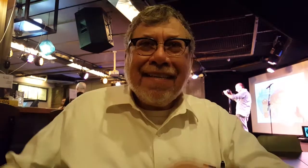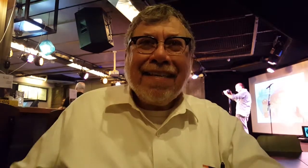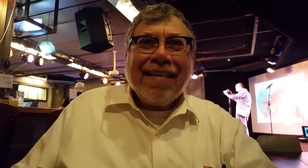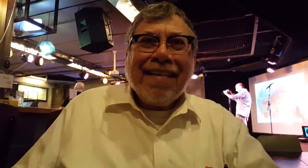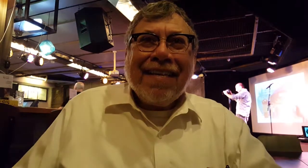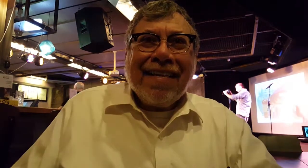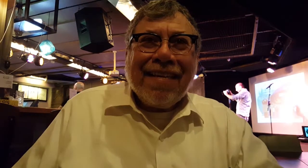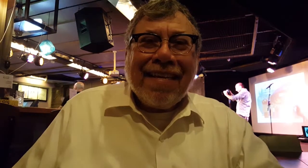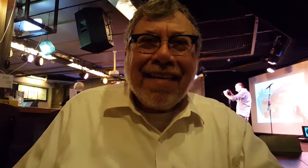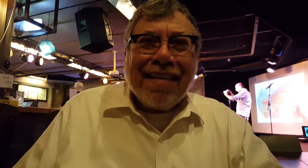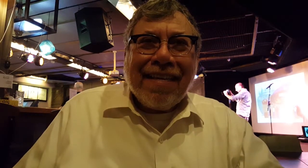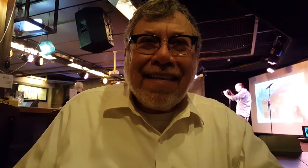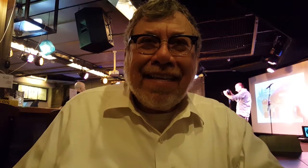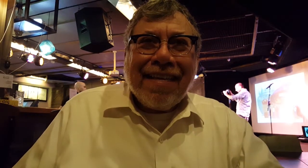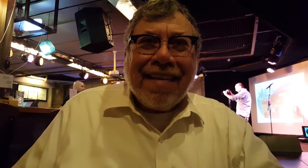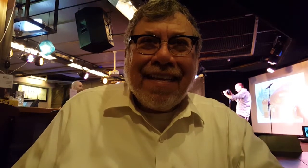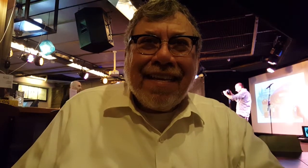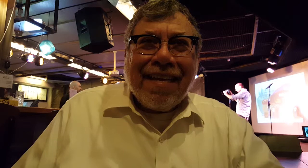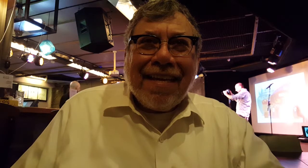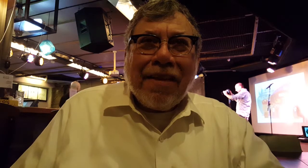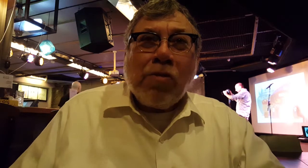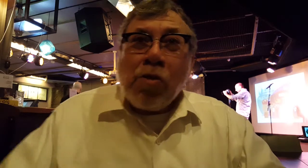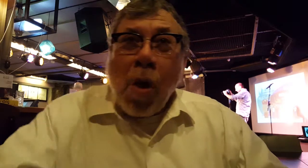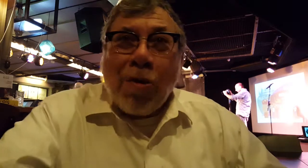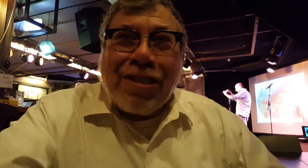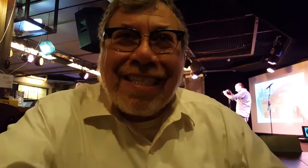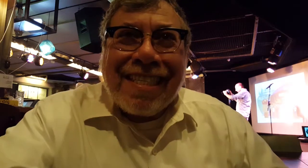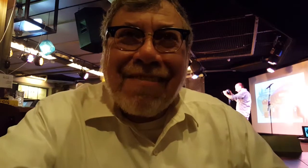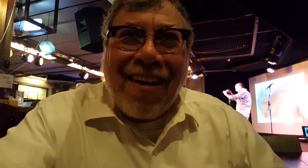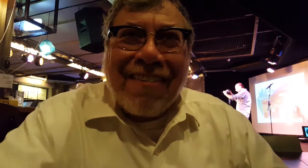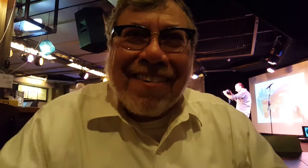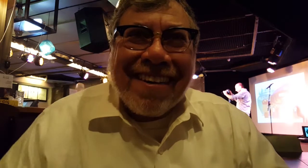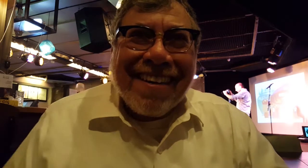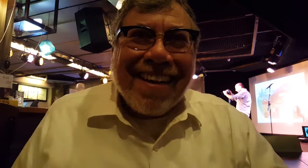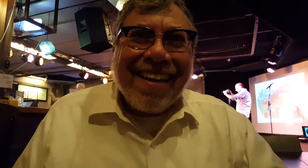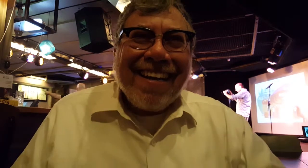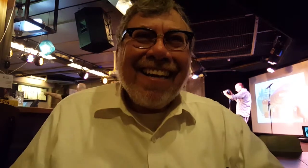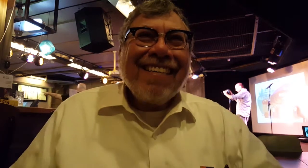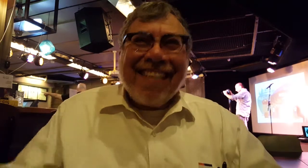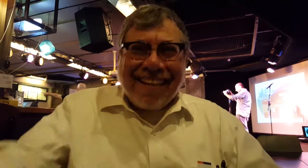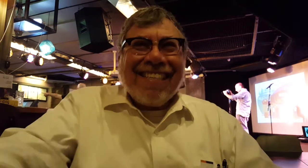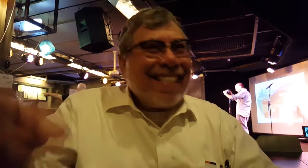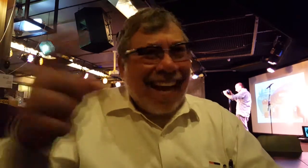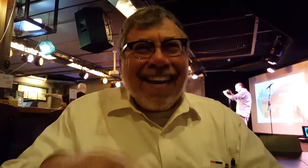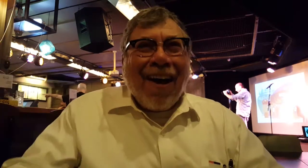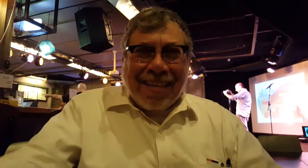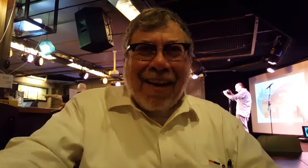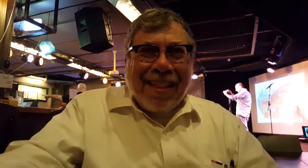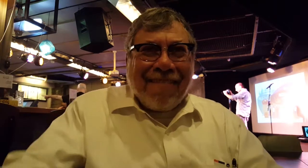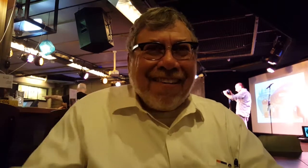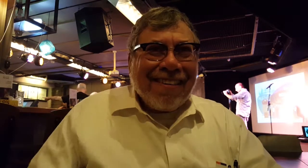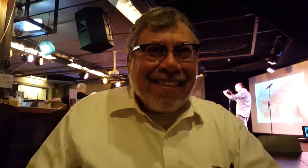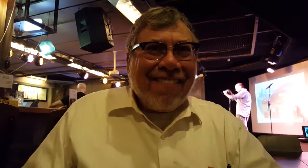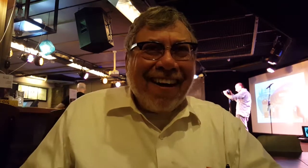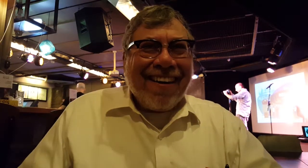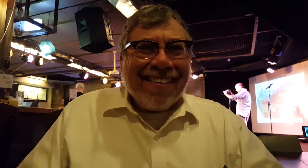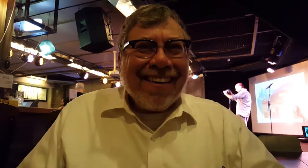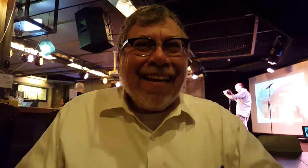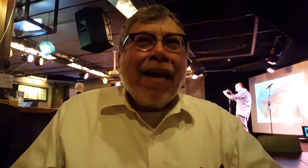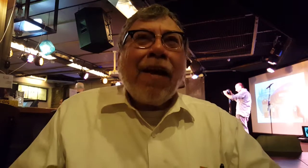Is she a zombie in the TV show? No, she's a survivor. Okay. She's not. Oh, you know that show? Wow. Okay. And